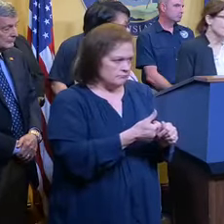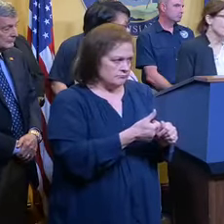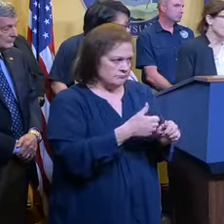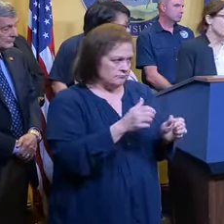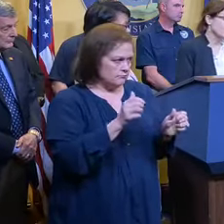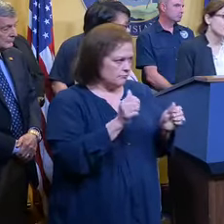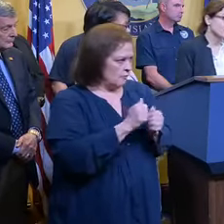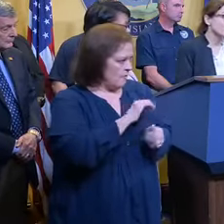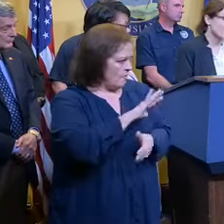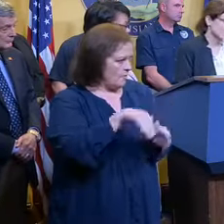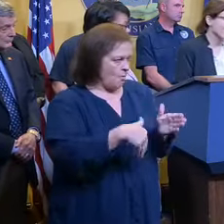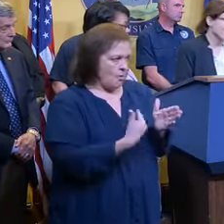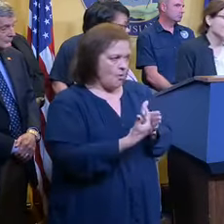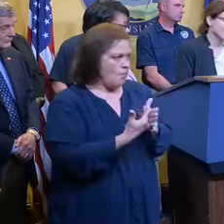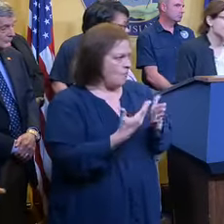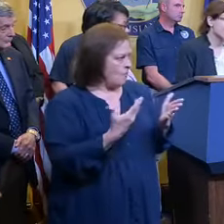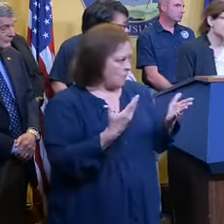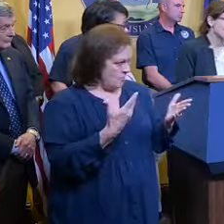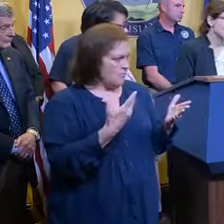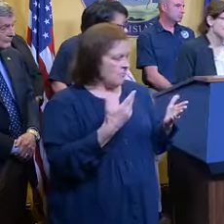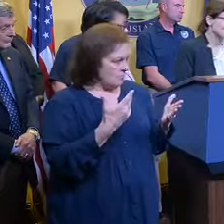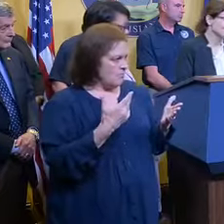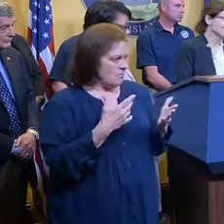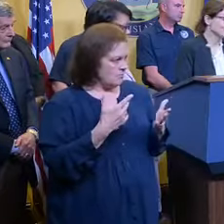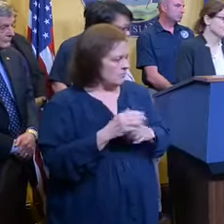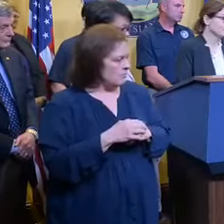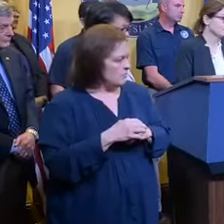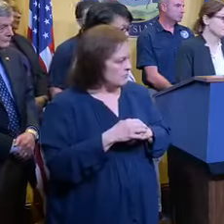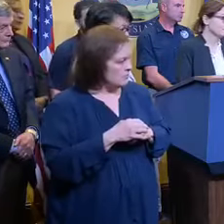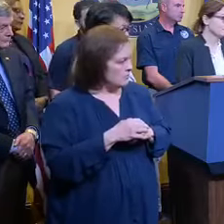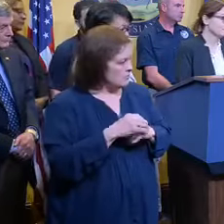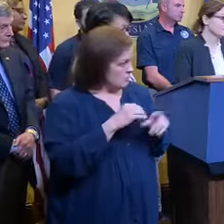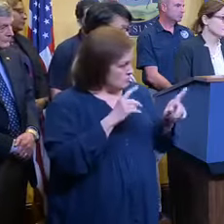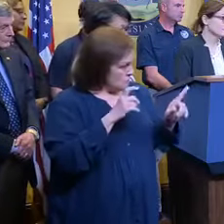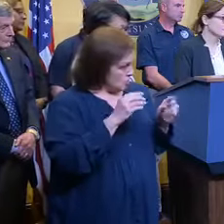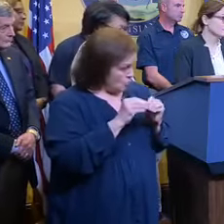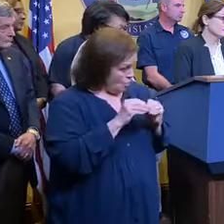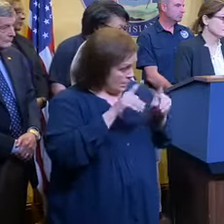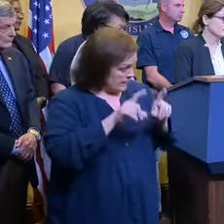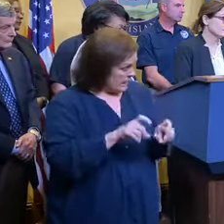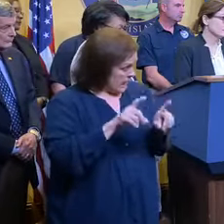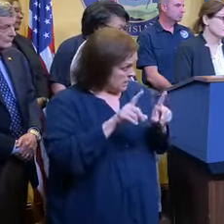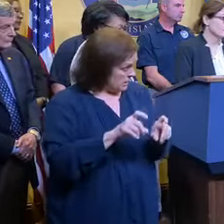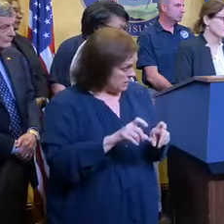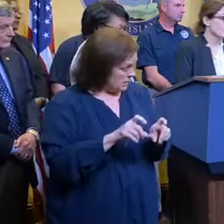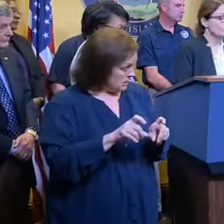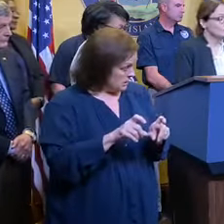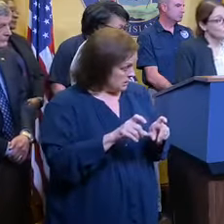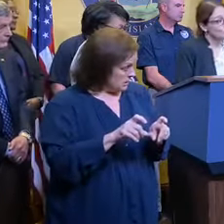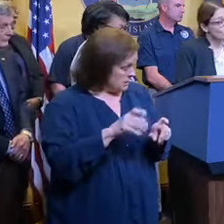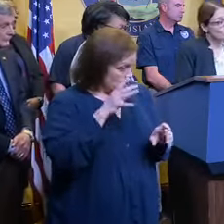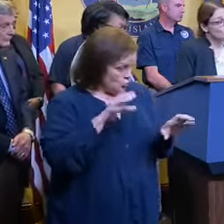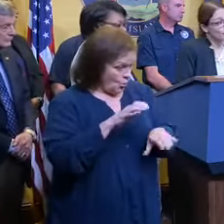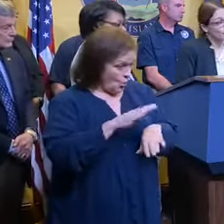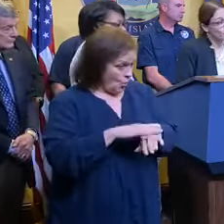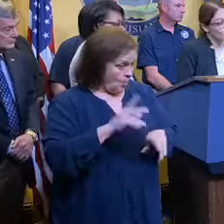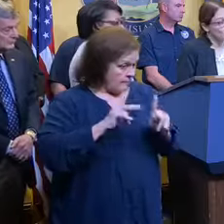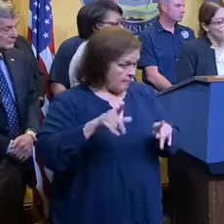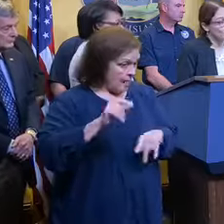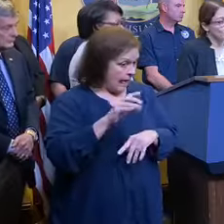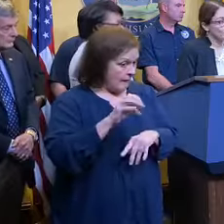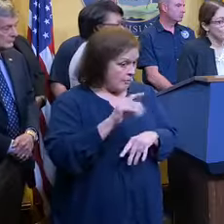think are doing as good a job as they can under the circumstances. Do you know if more tests have been administered to the residents of Lambert House? So we don't